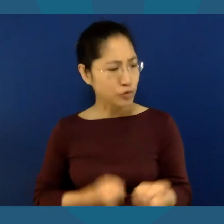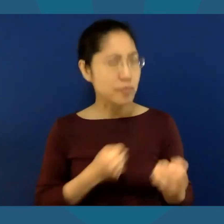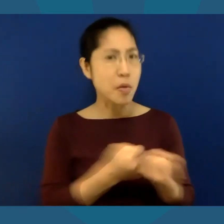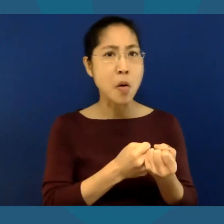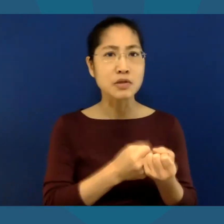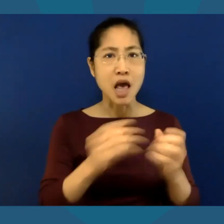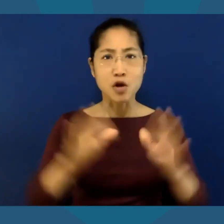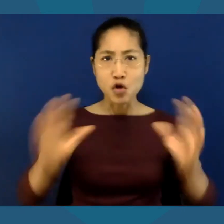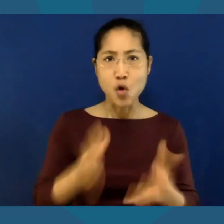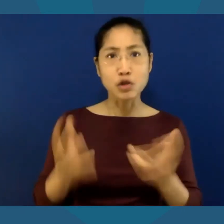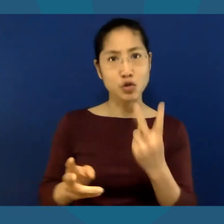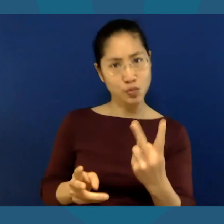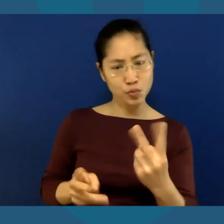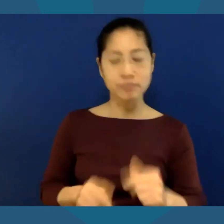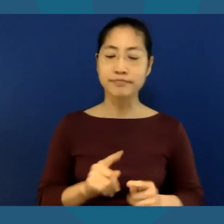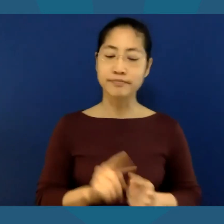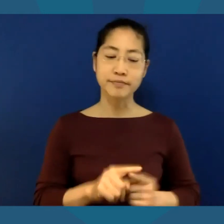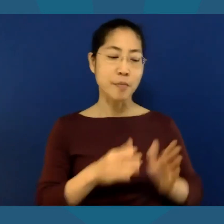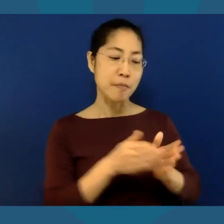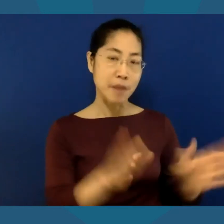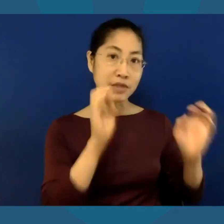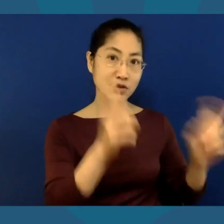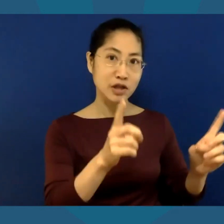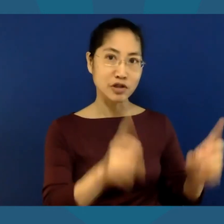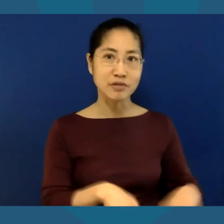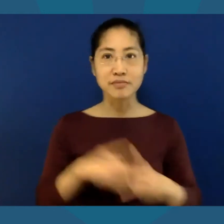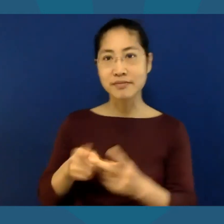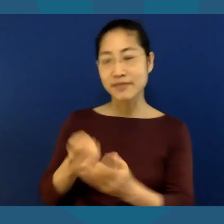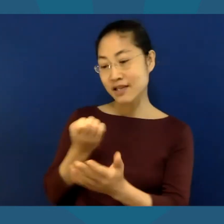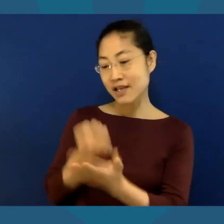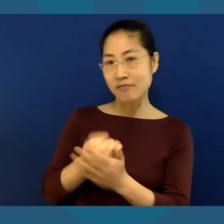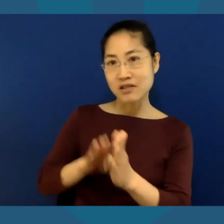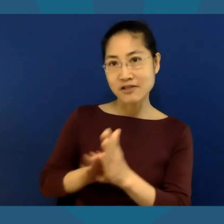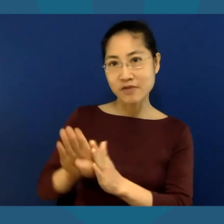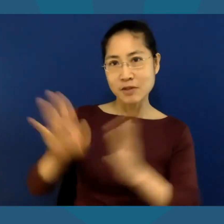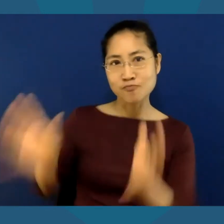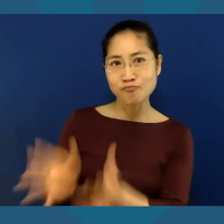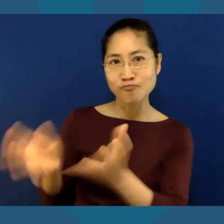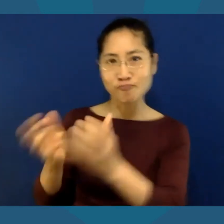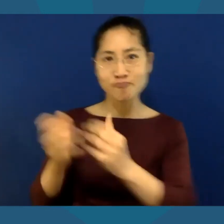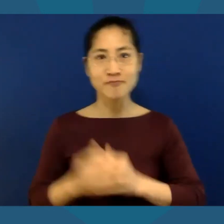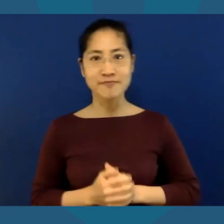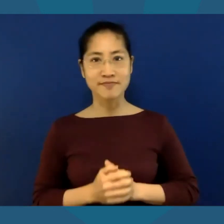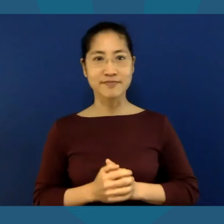encouraging public education and economic development efforts.